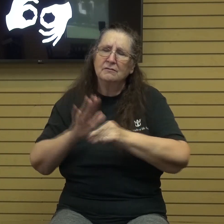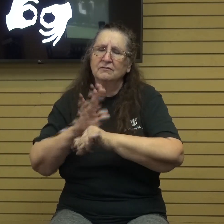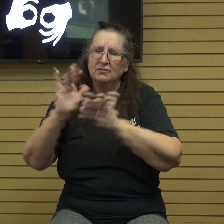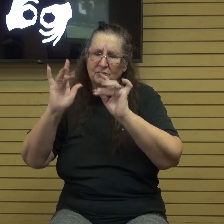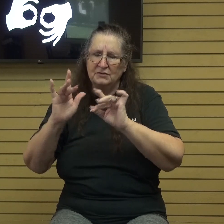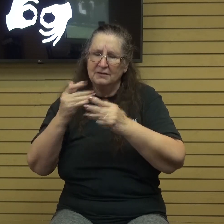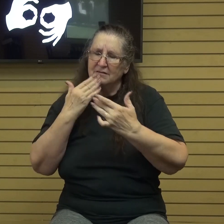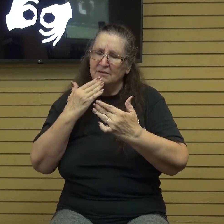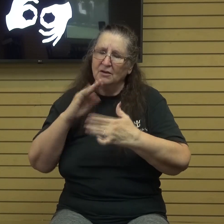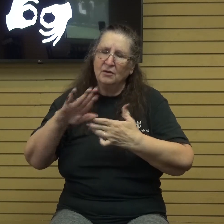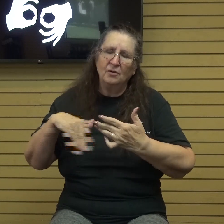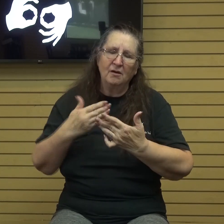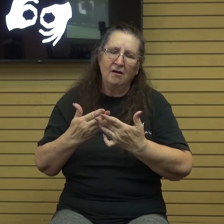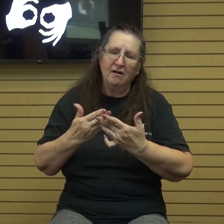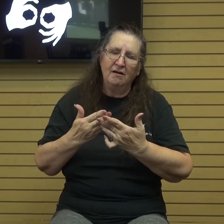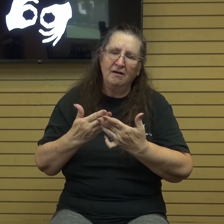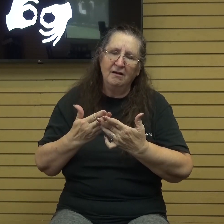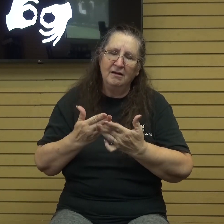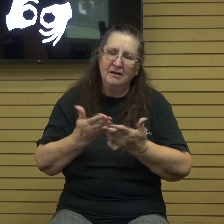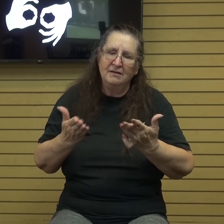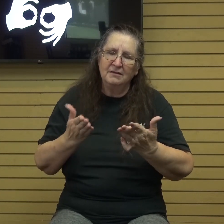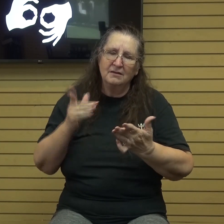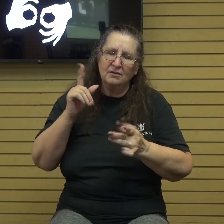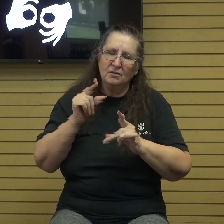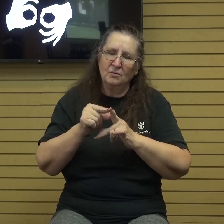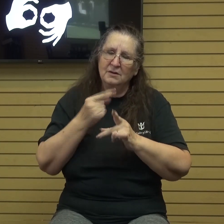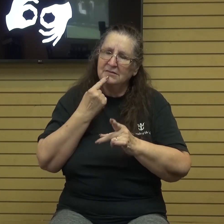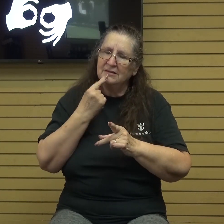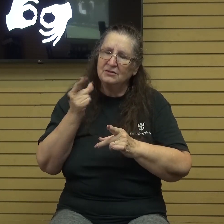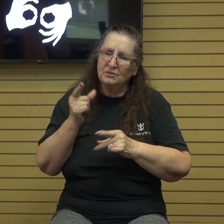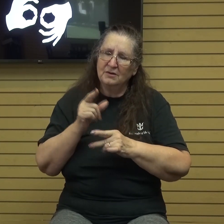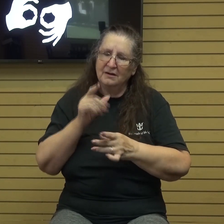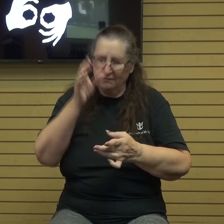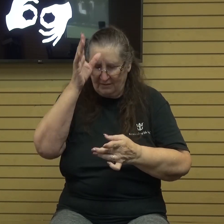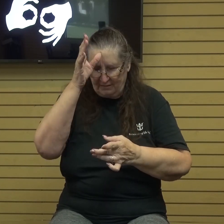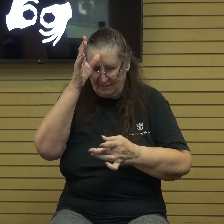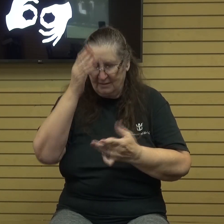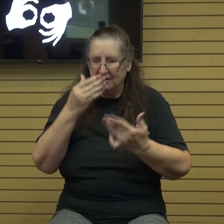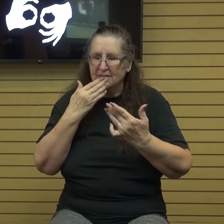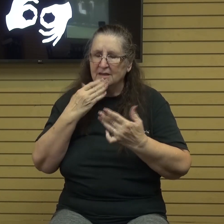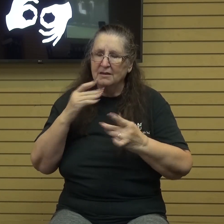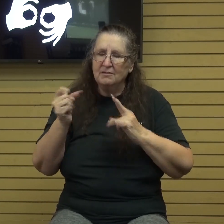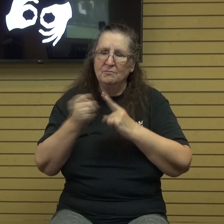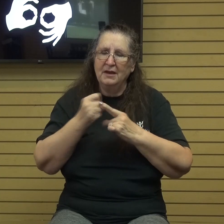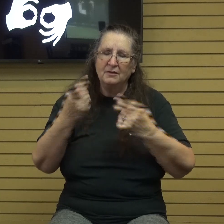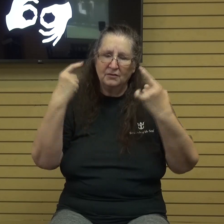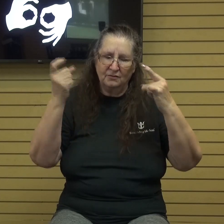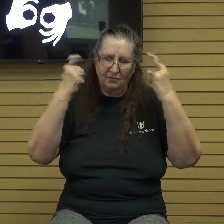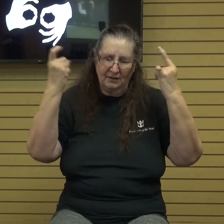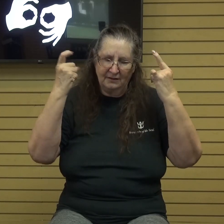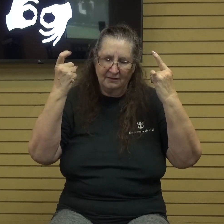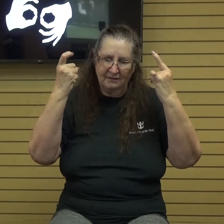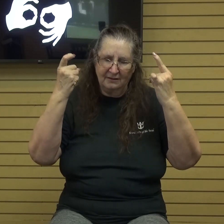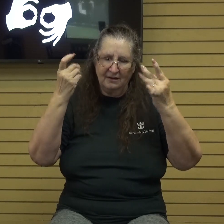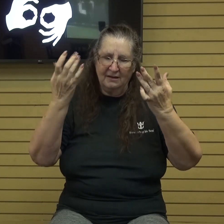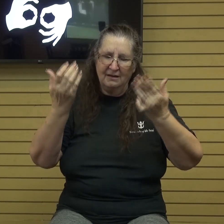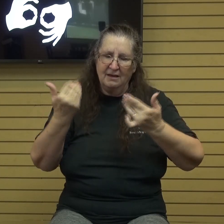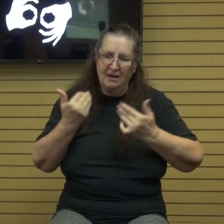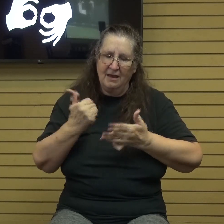you that you are all the things your word says you are, Father. I thank you that the battle has been won. Lord, help me to have a thankful heart. Help my